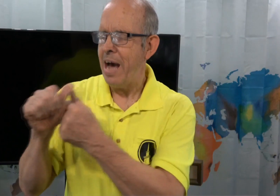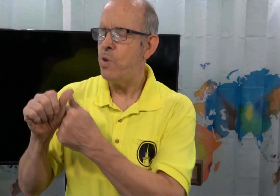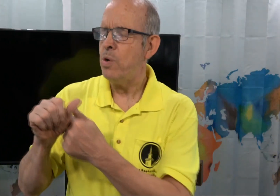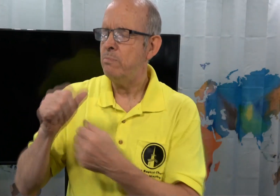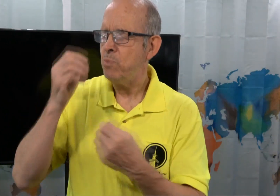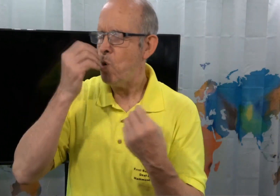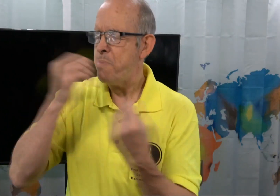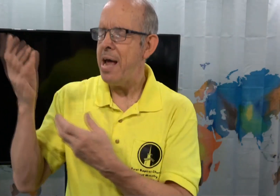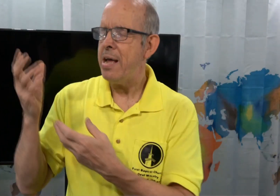Father, obey.